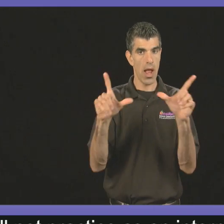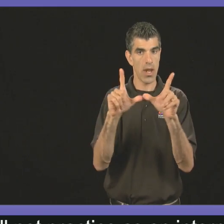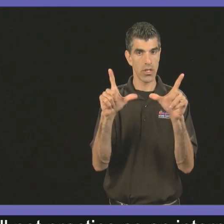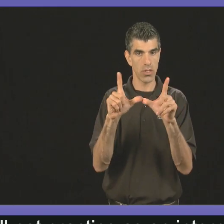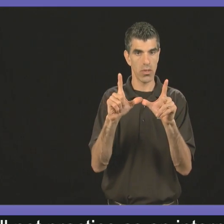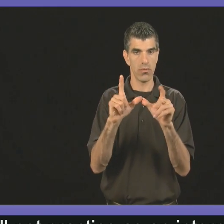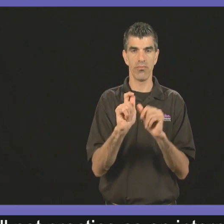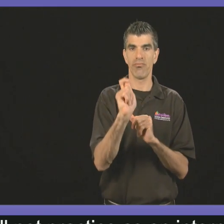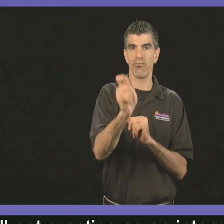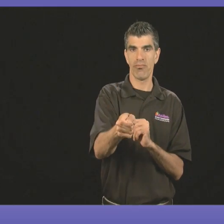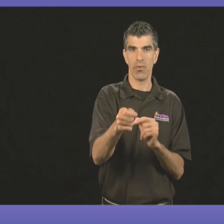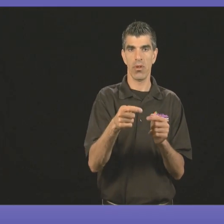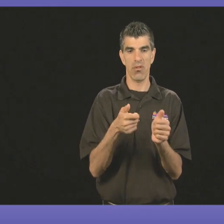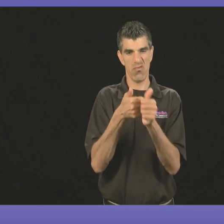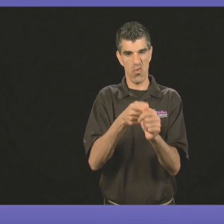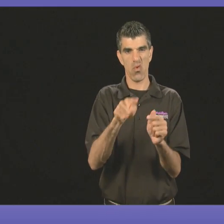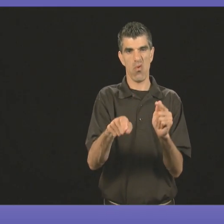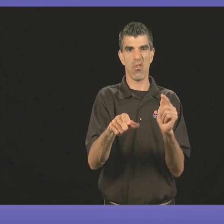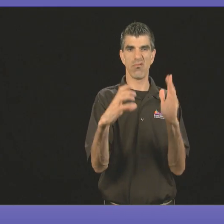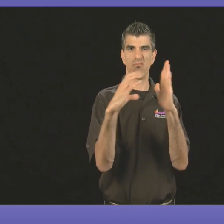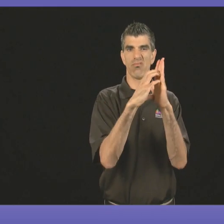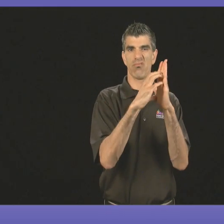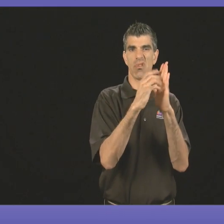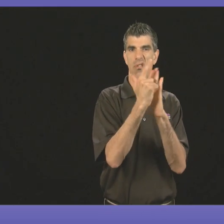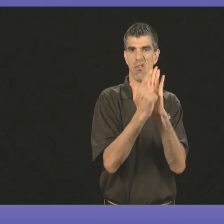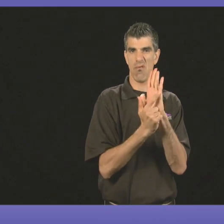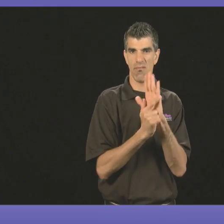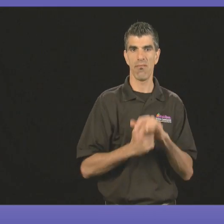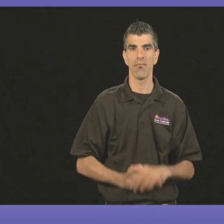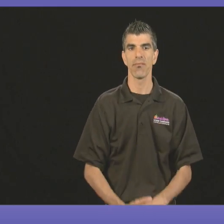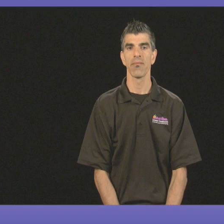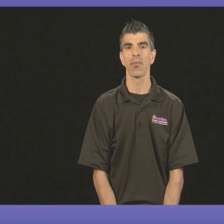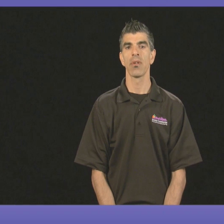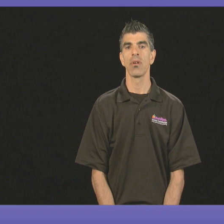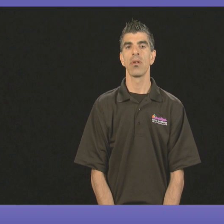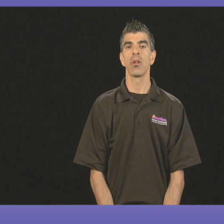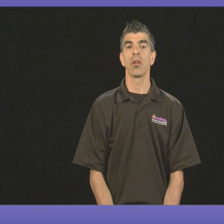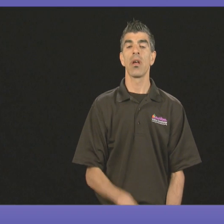hearing without a license issued pursuant to this article.